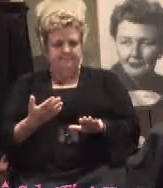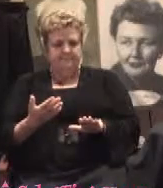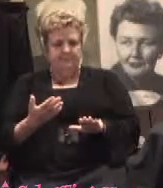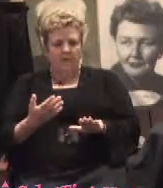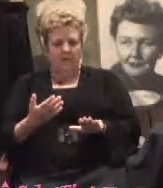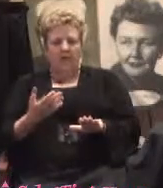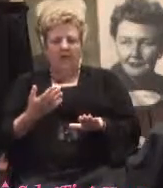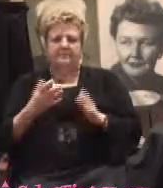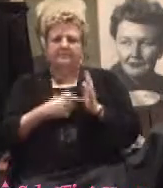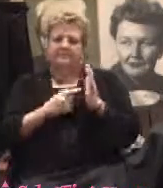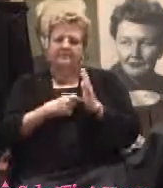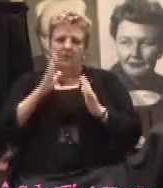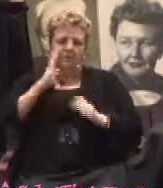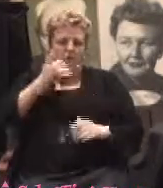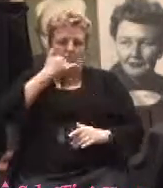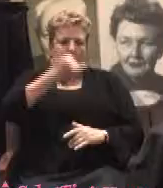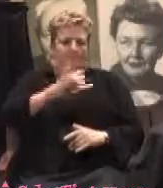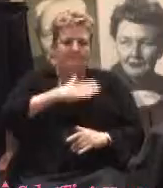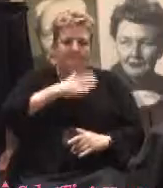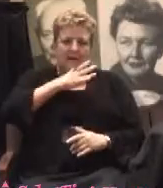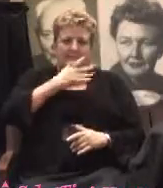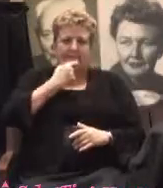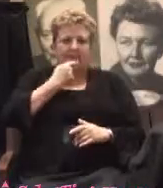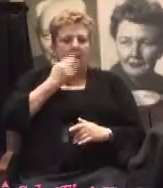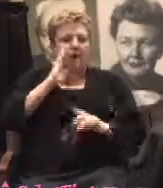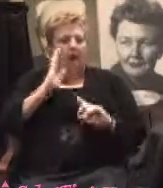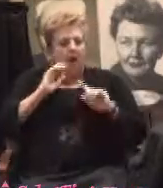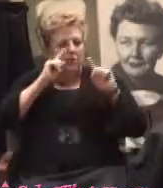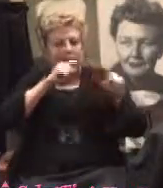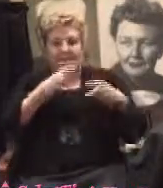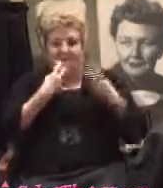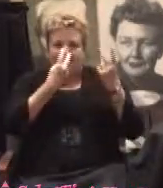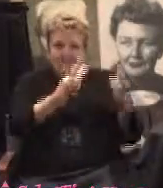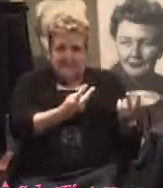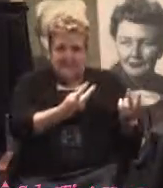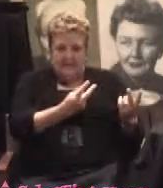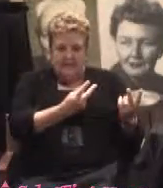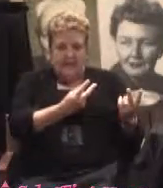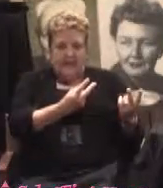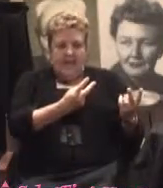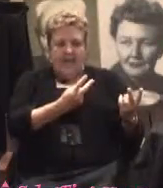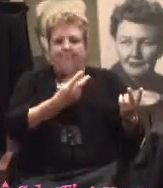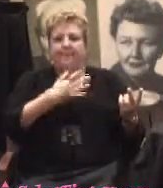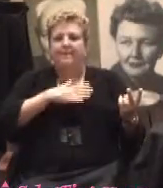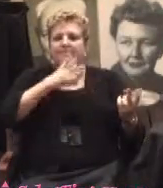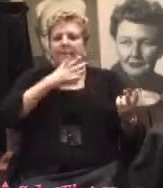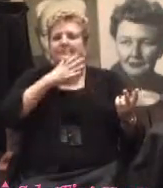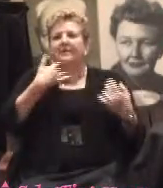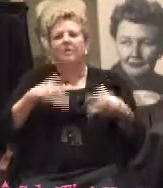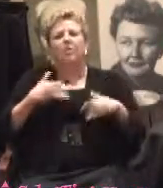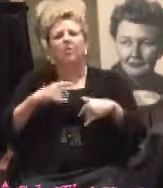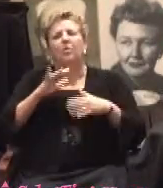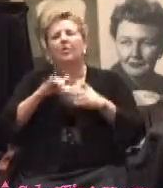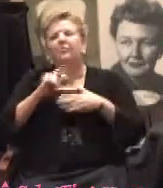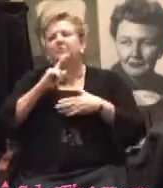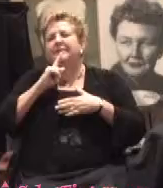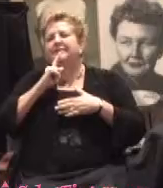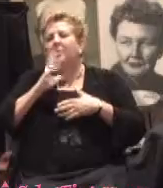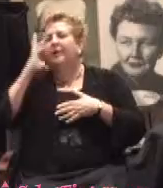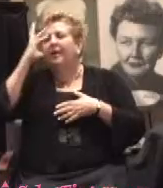my mom and say, "Mom, I'm going to come visit you." And every single time I did that, my mom said, "That would be so lovely, honey."